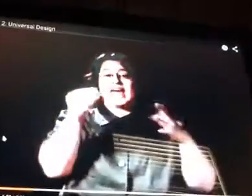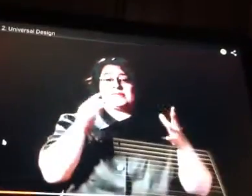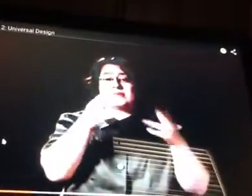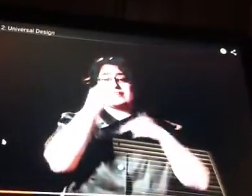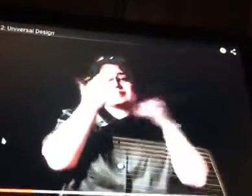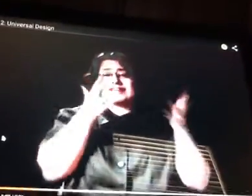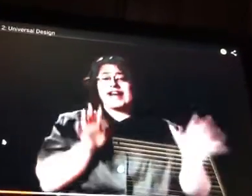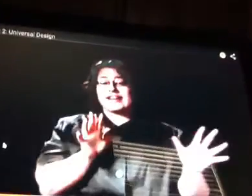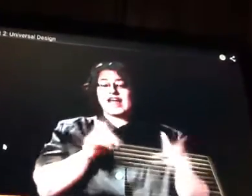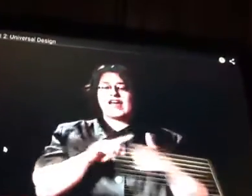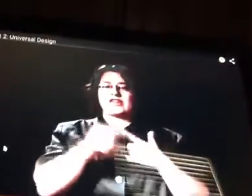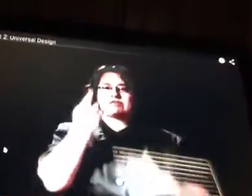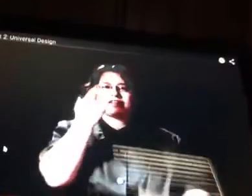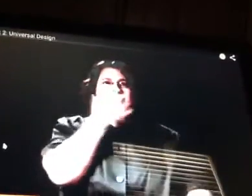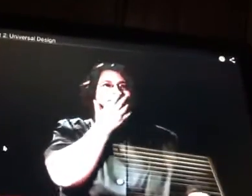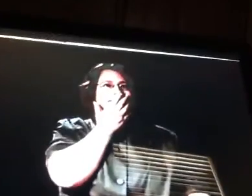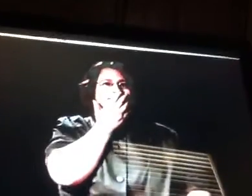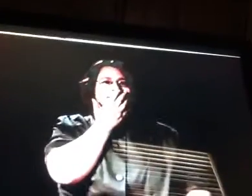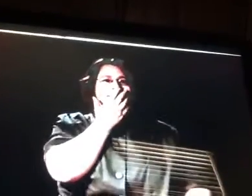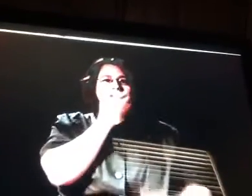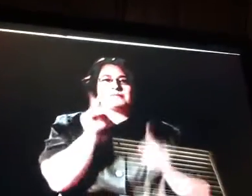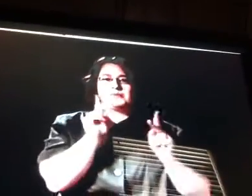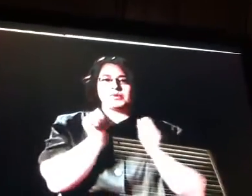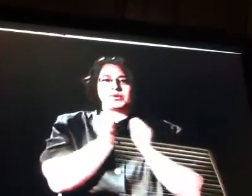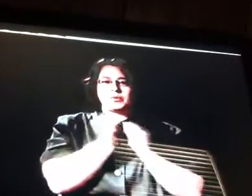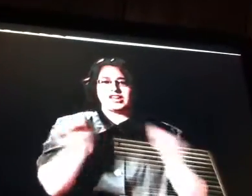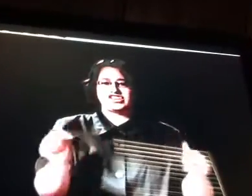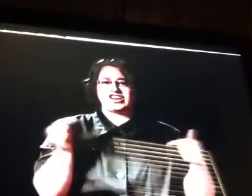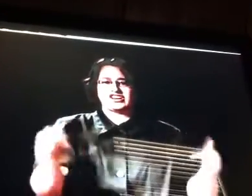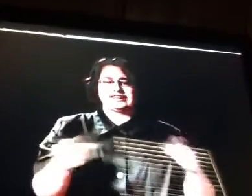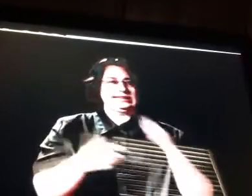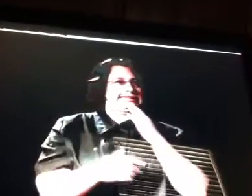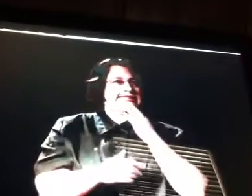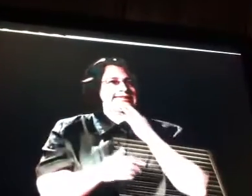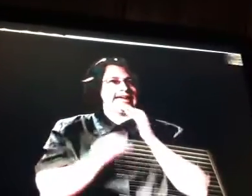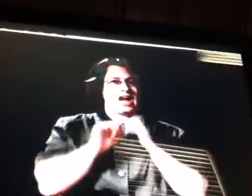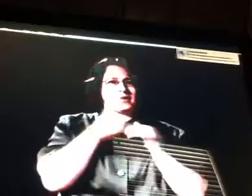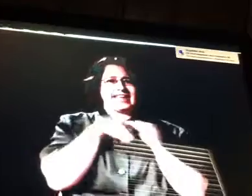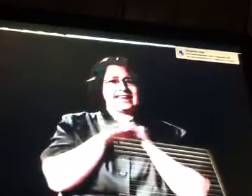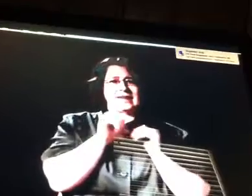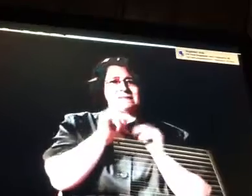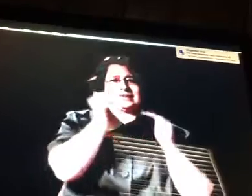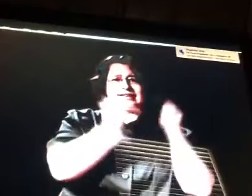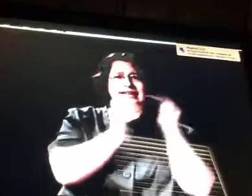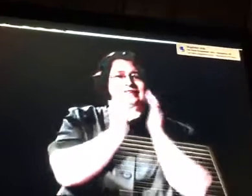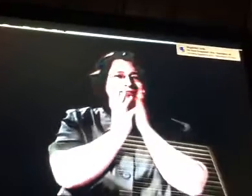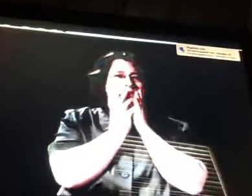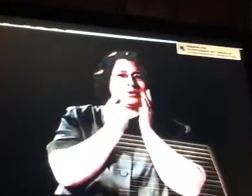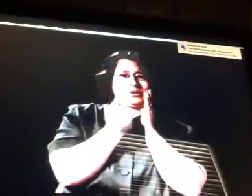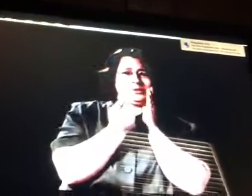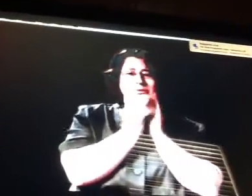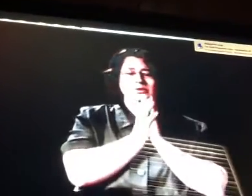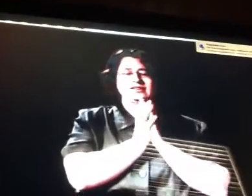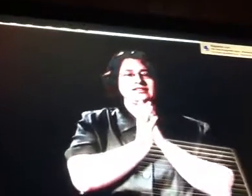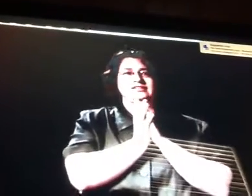so let's say you had a stage or an auditorium, and most of those have a